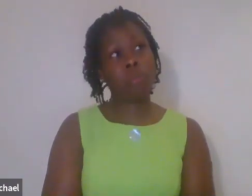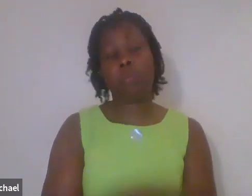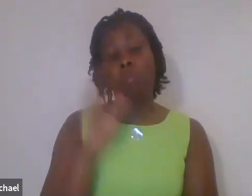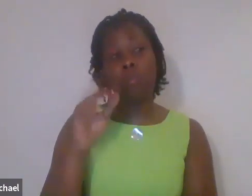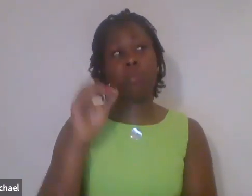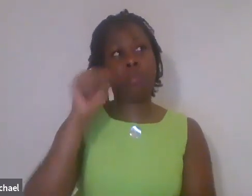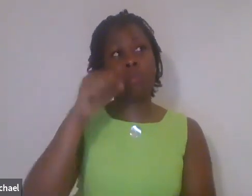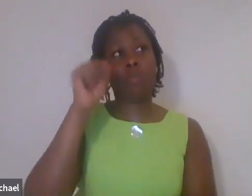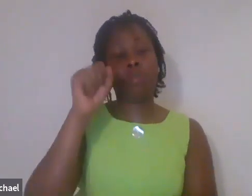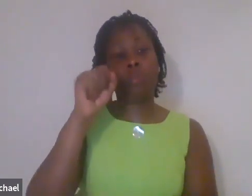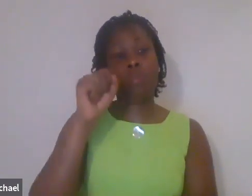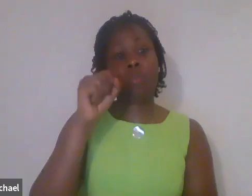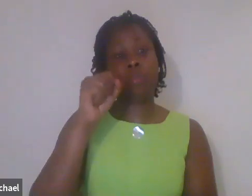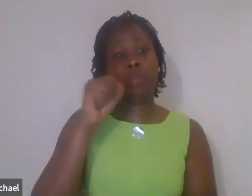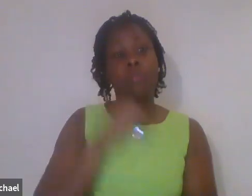Khan's question.